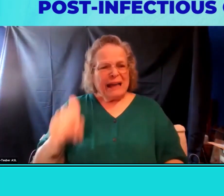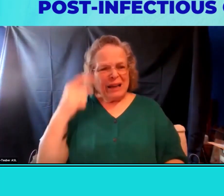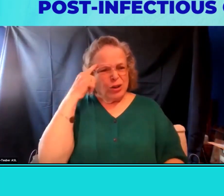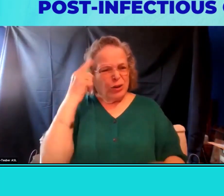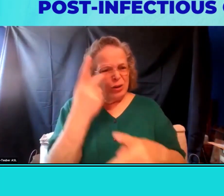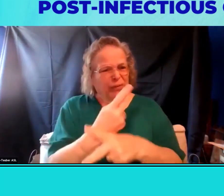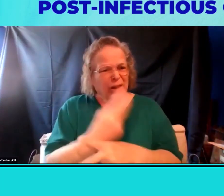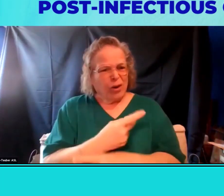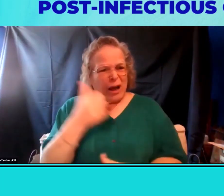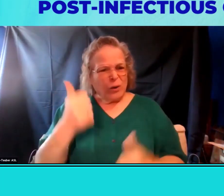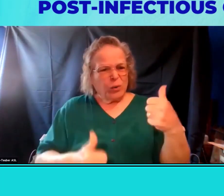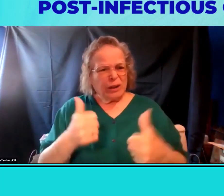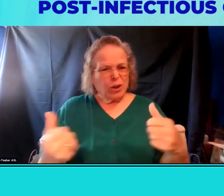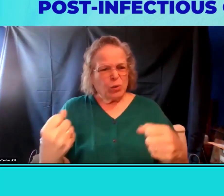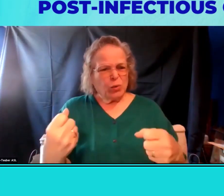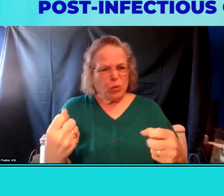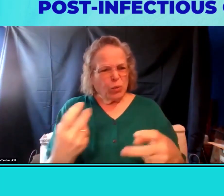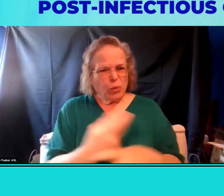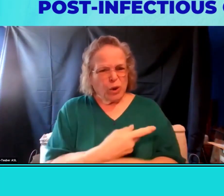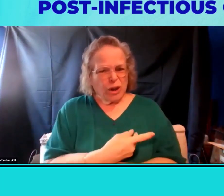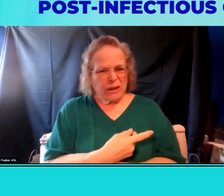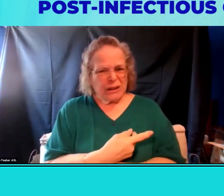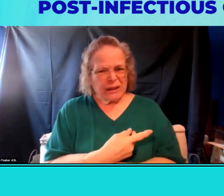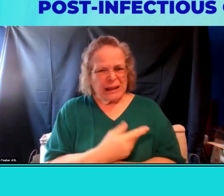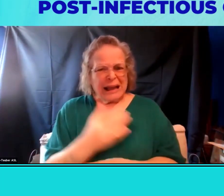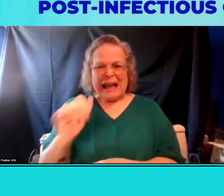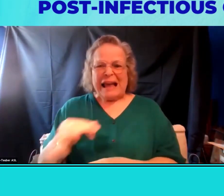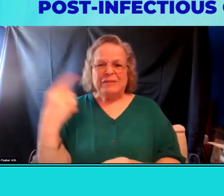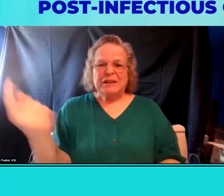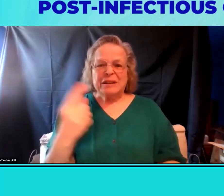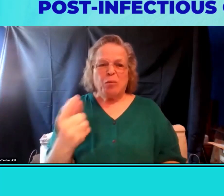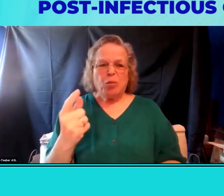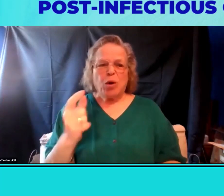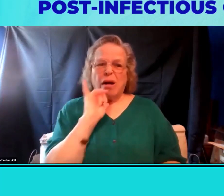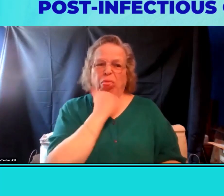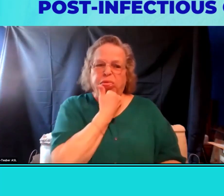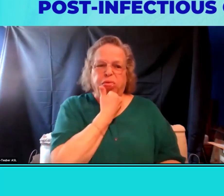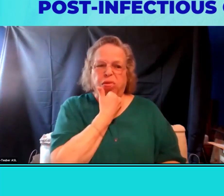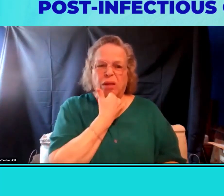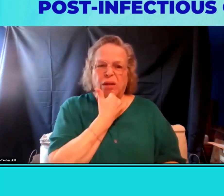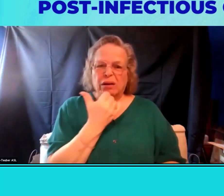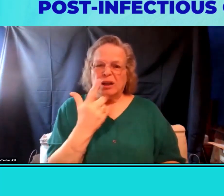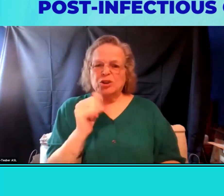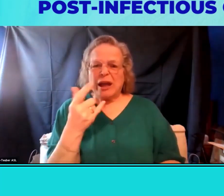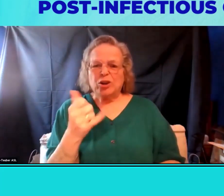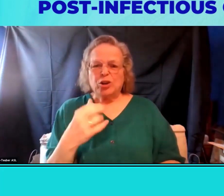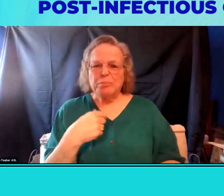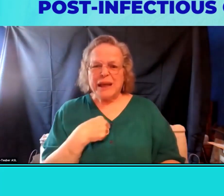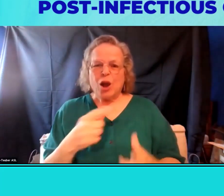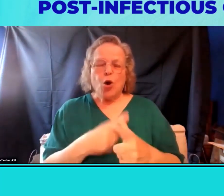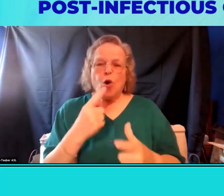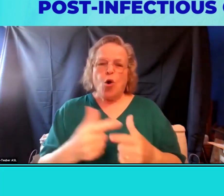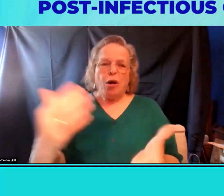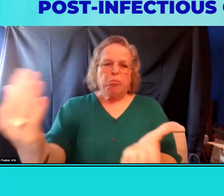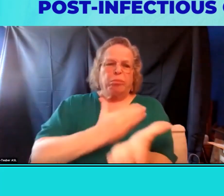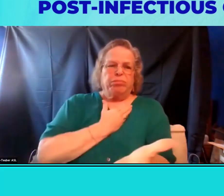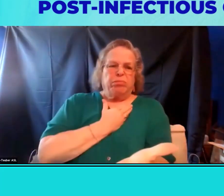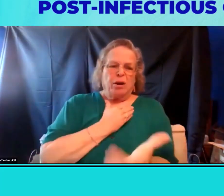on the chin and being misgendered for a half hour, or possibly facing exclusion or